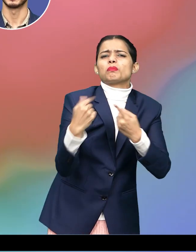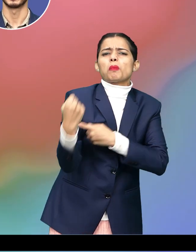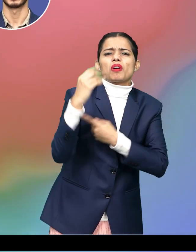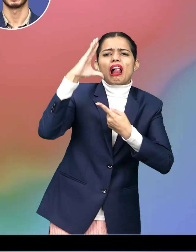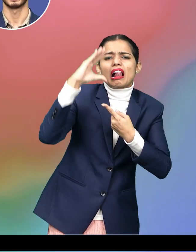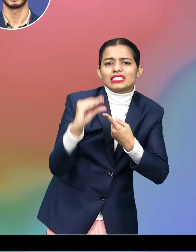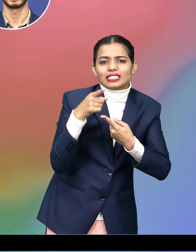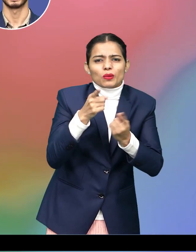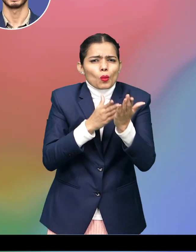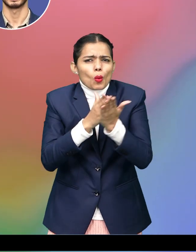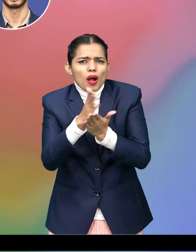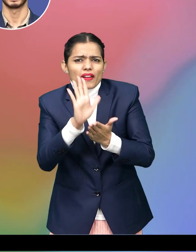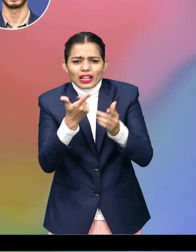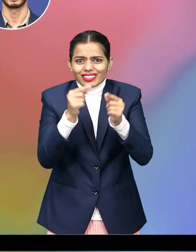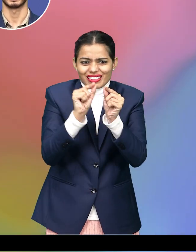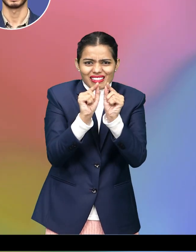wire.